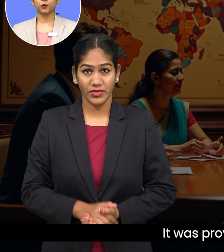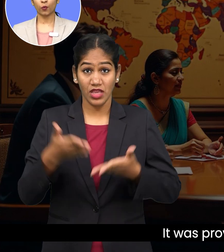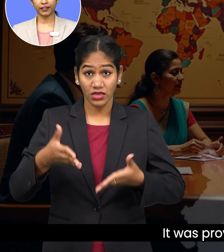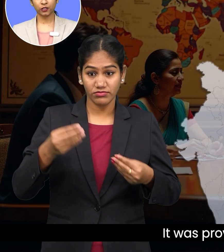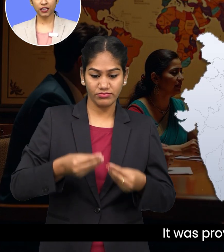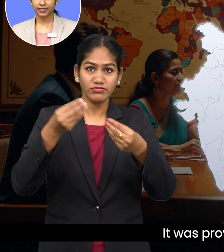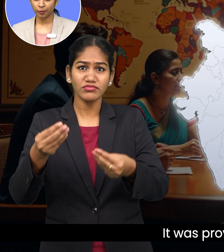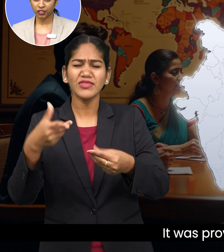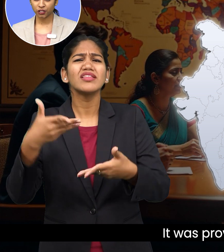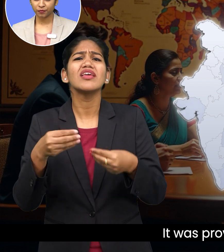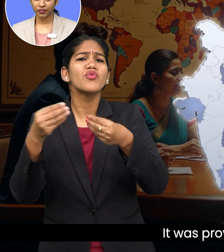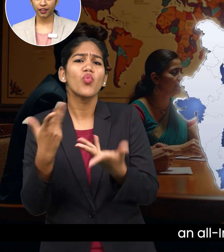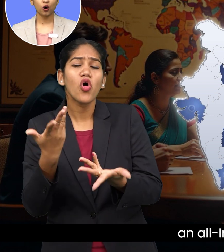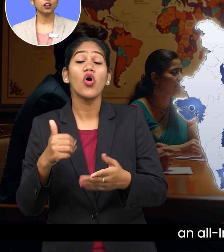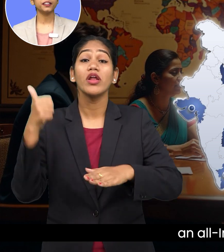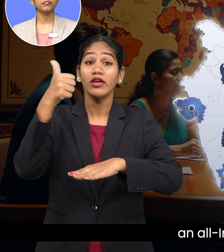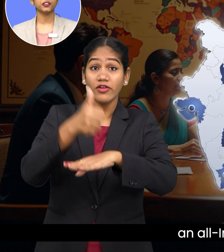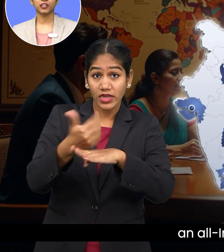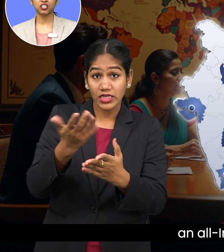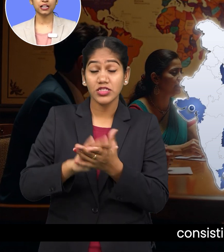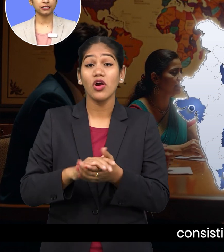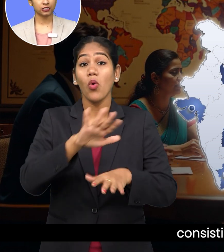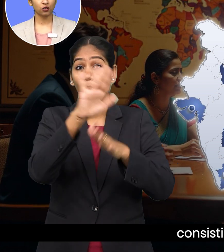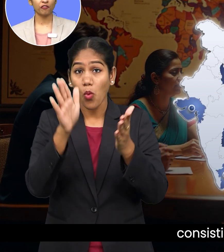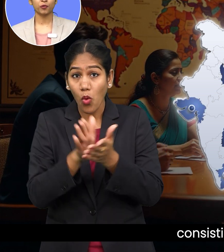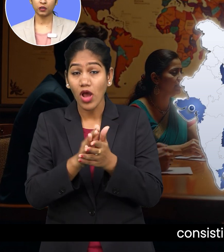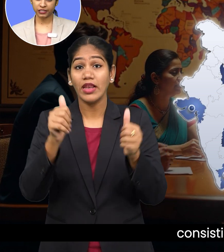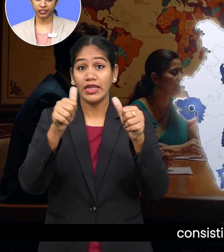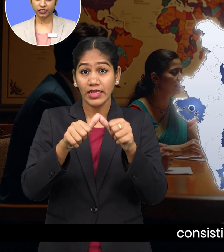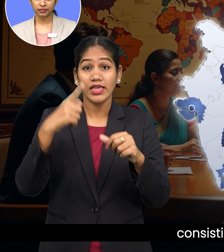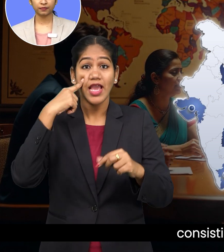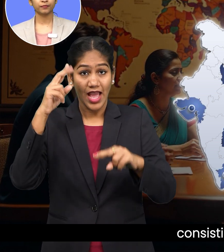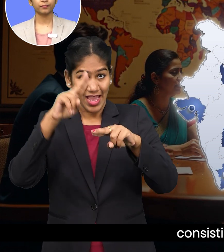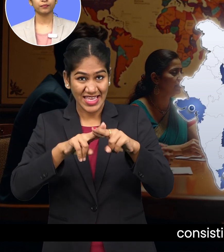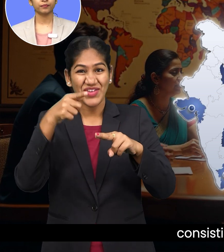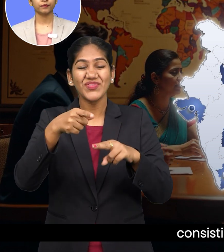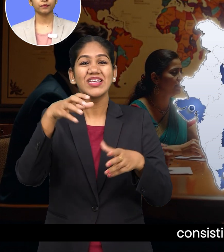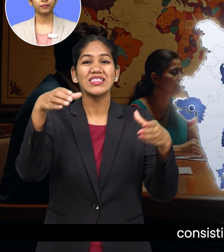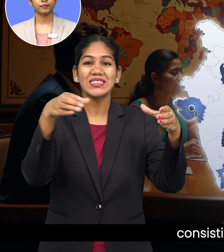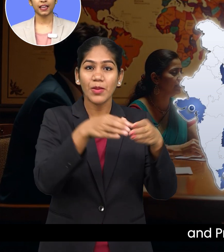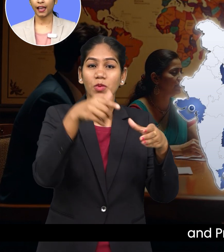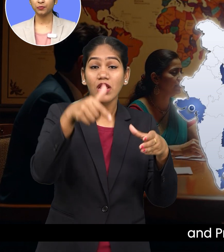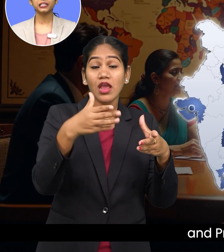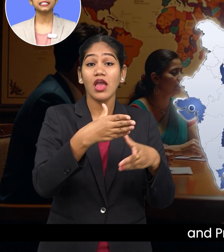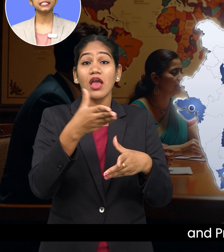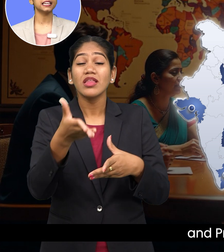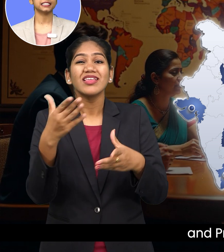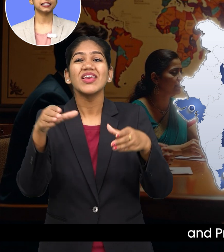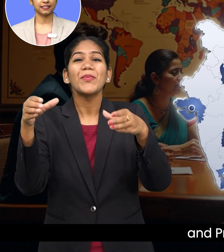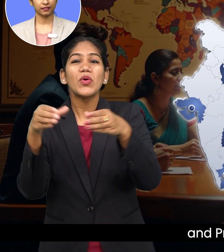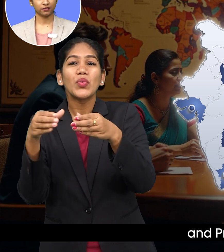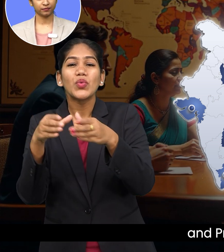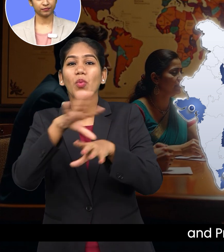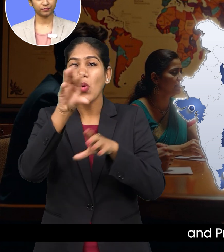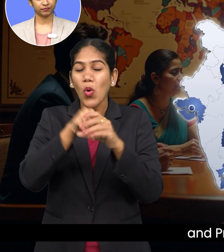It was provided to establish an All India Federation consisting of provinces and princely